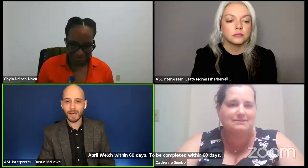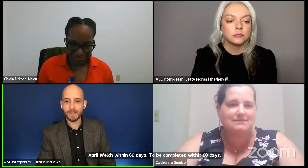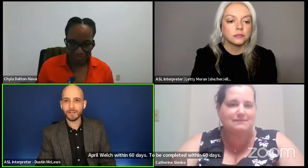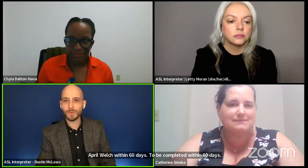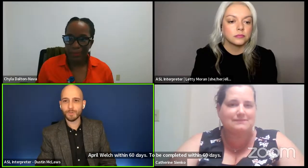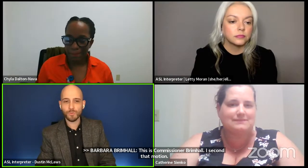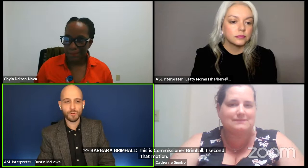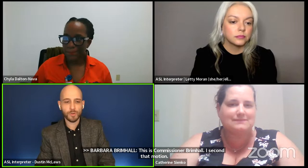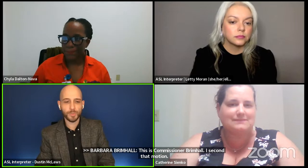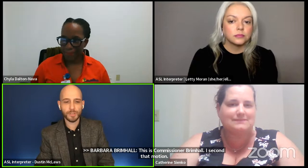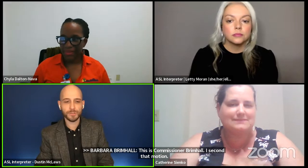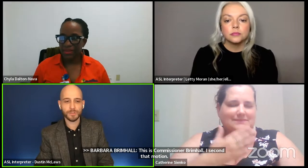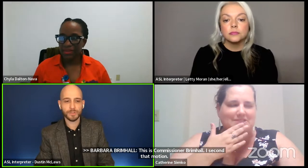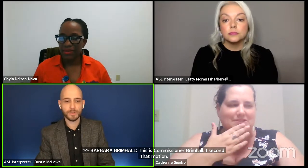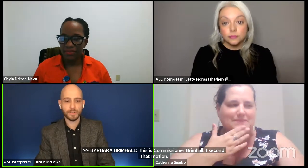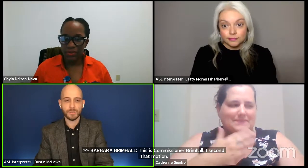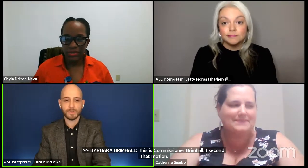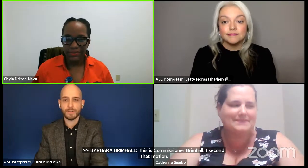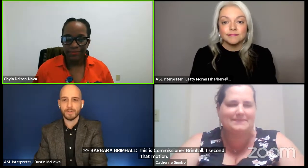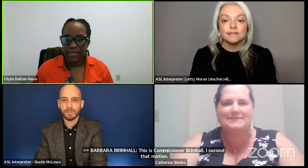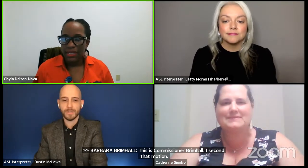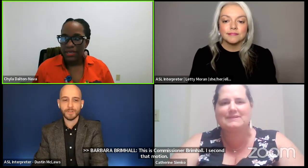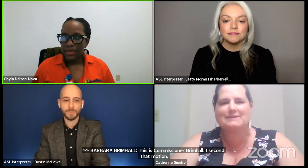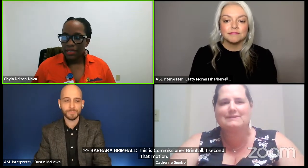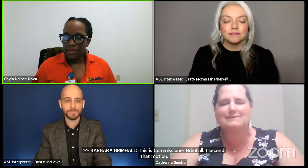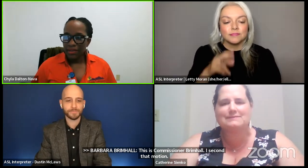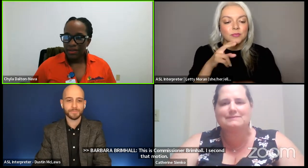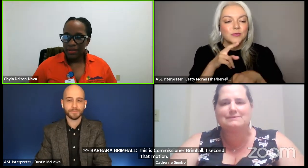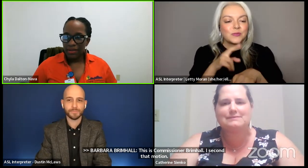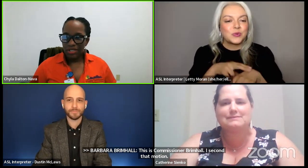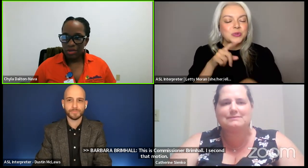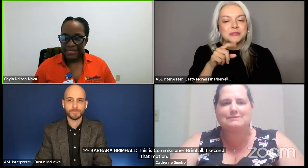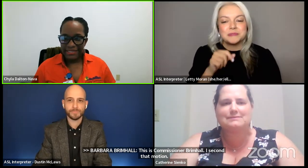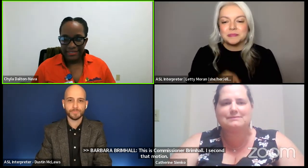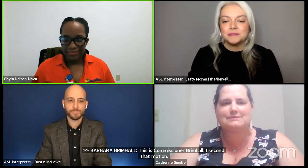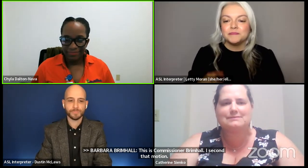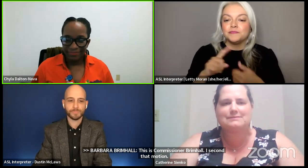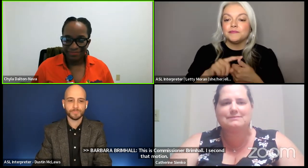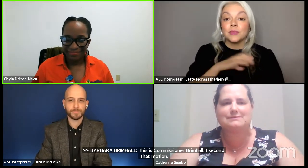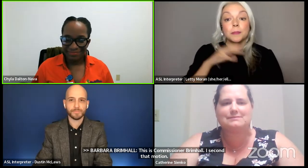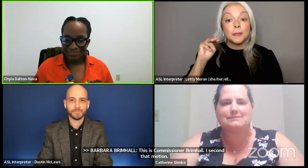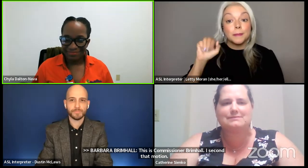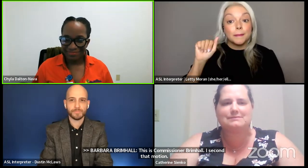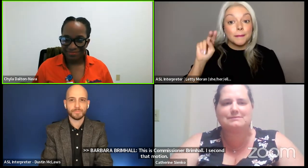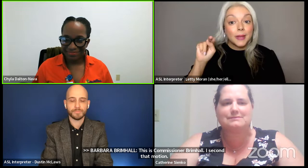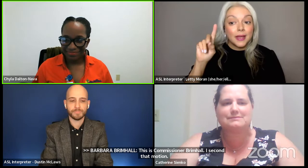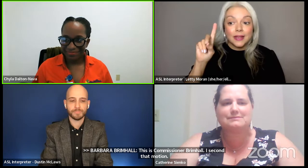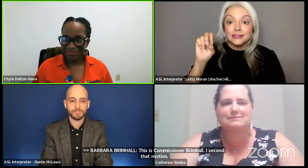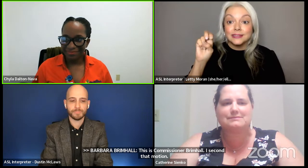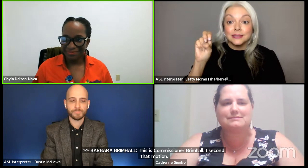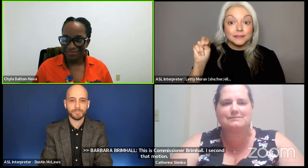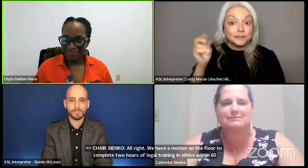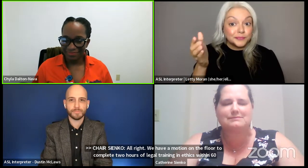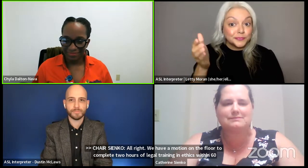second. Kyla, can we do a roll call, please? Of course. Thank you. Commissioner Madsen,